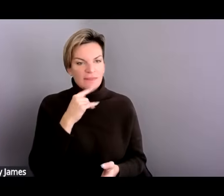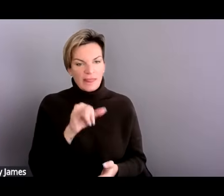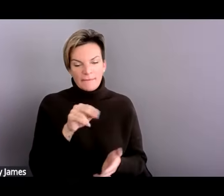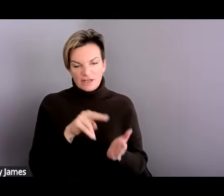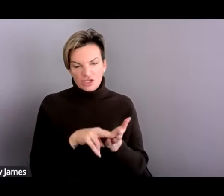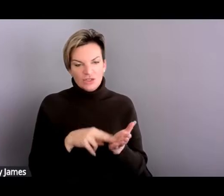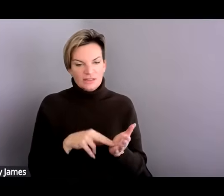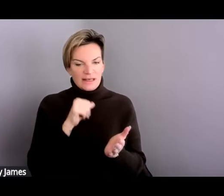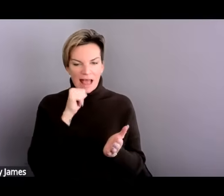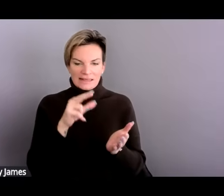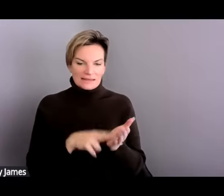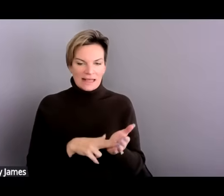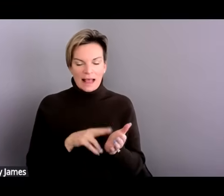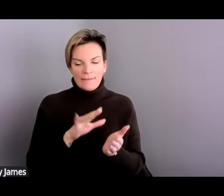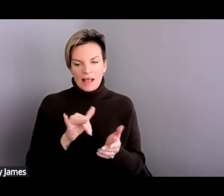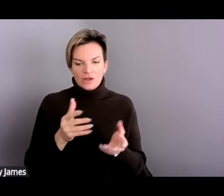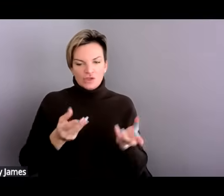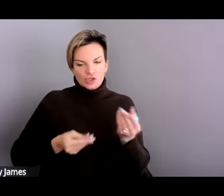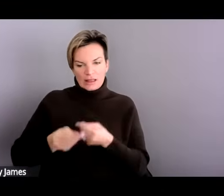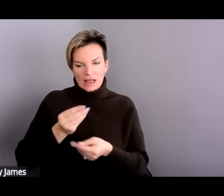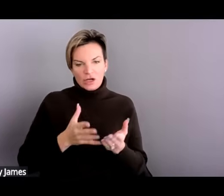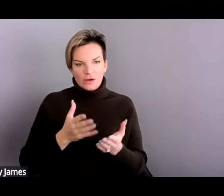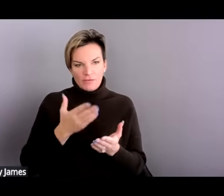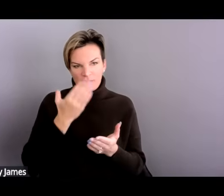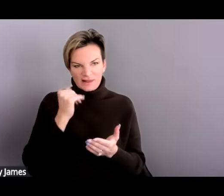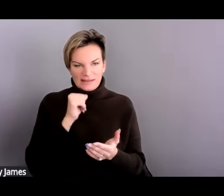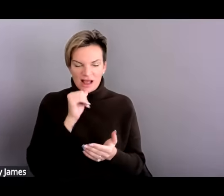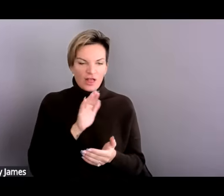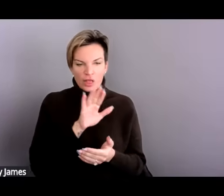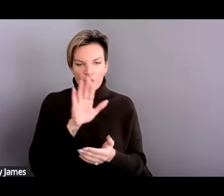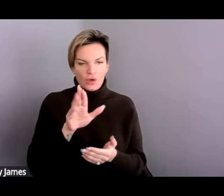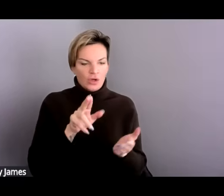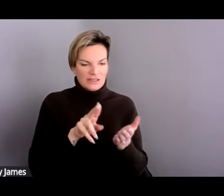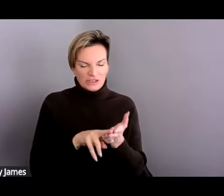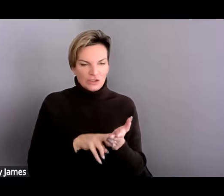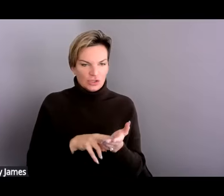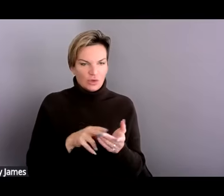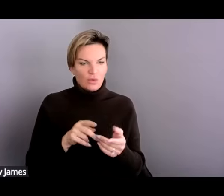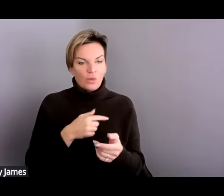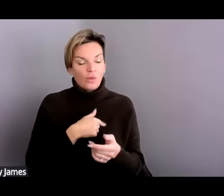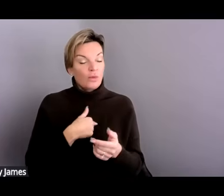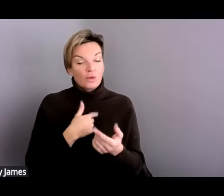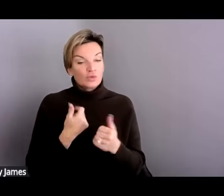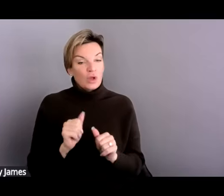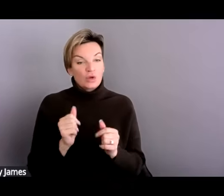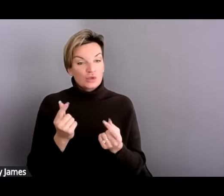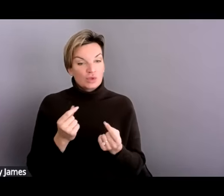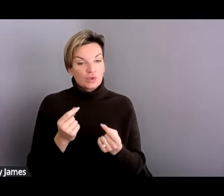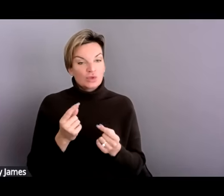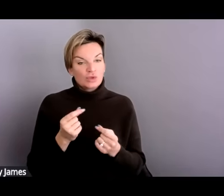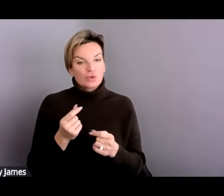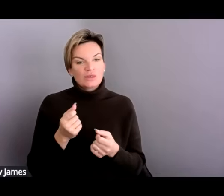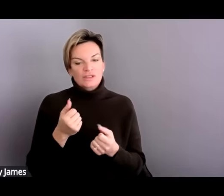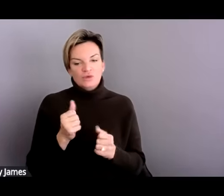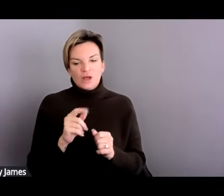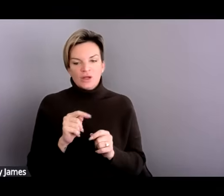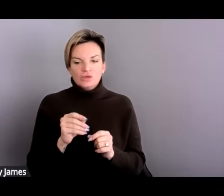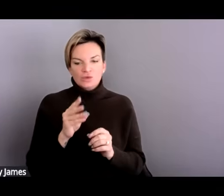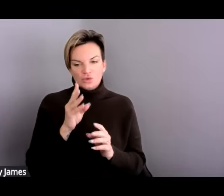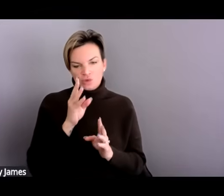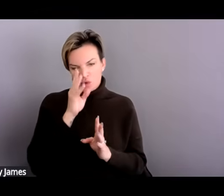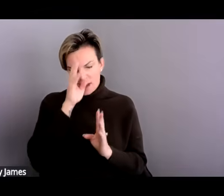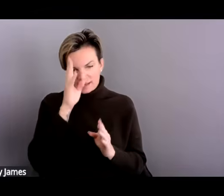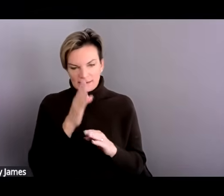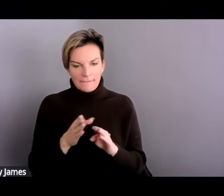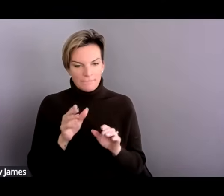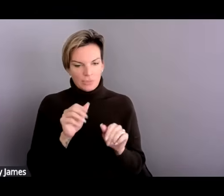by the circulator because that's not the circulator signature. What we're trying to do is create some predictability for